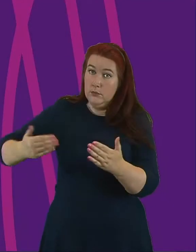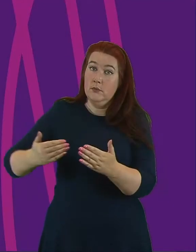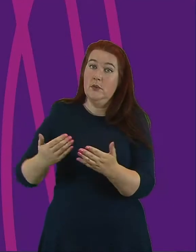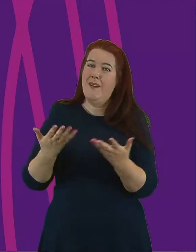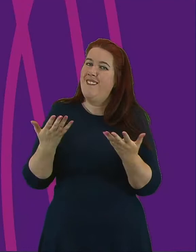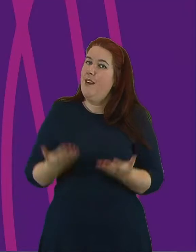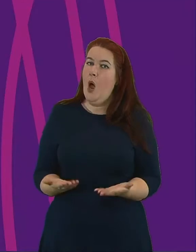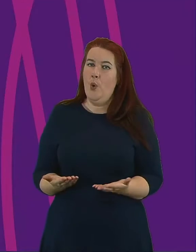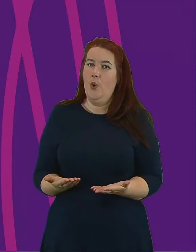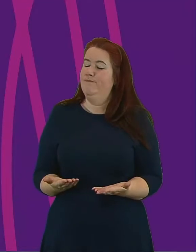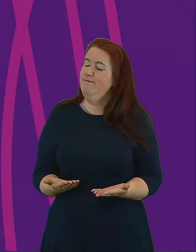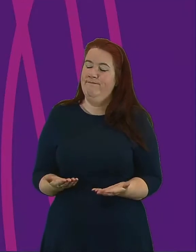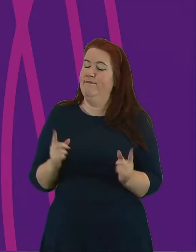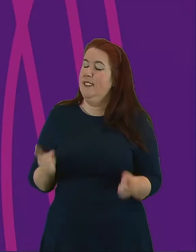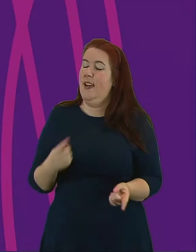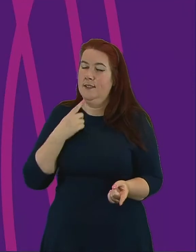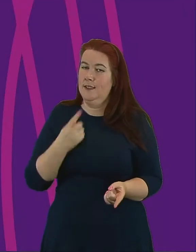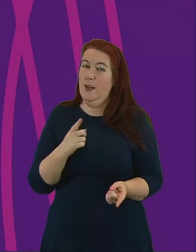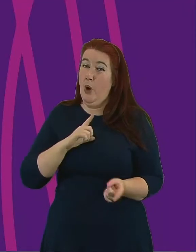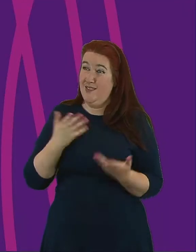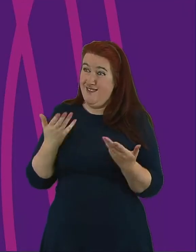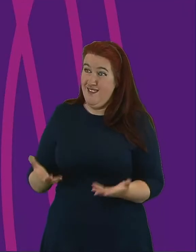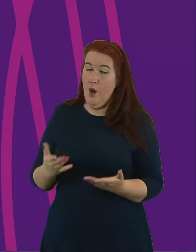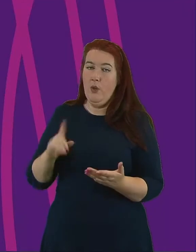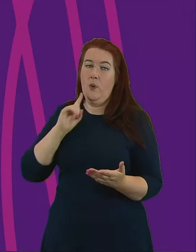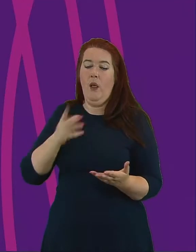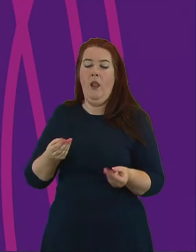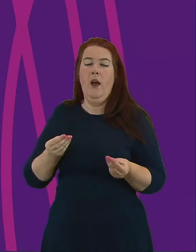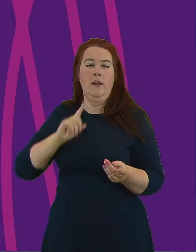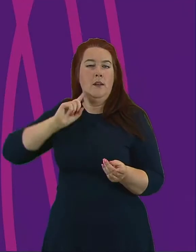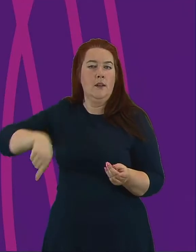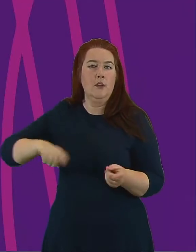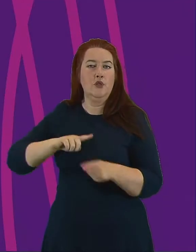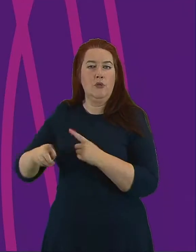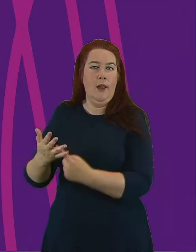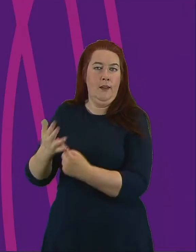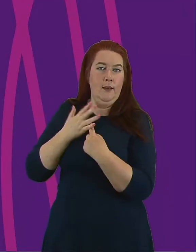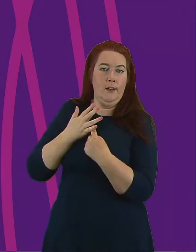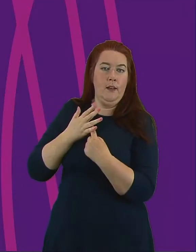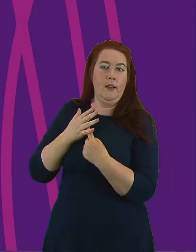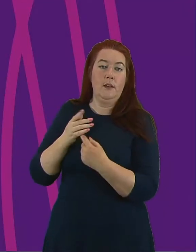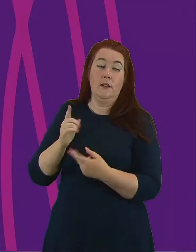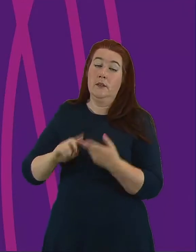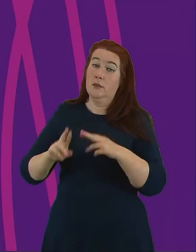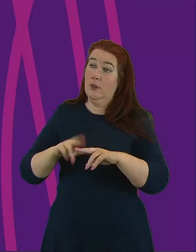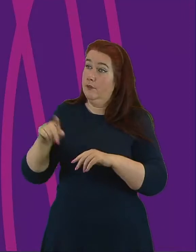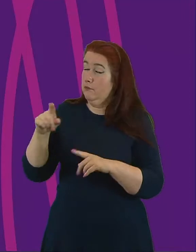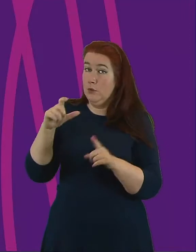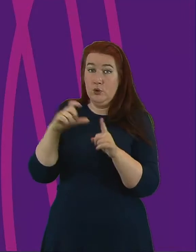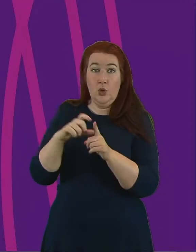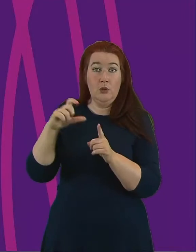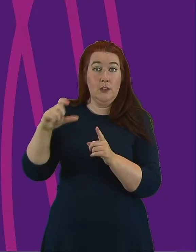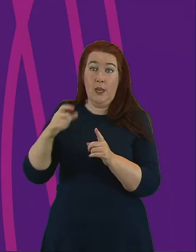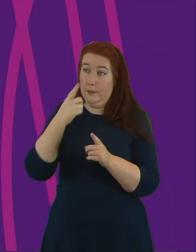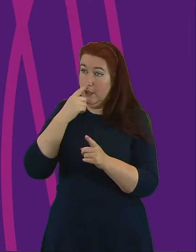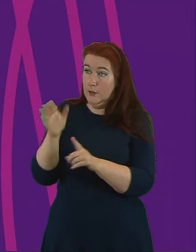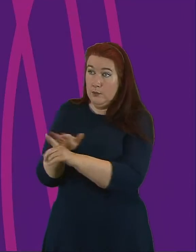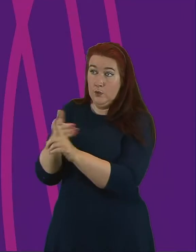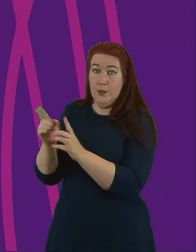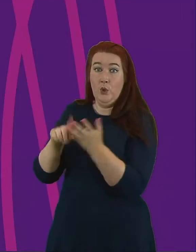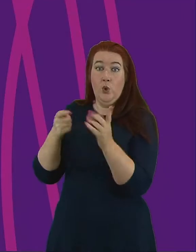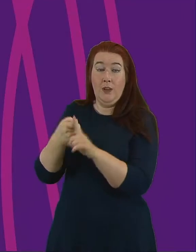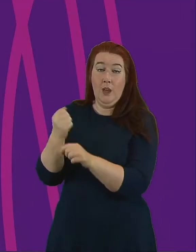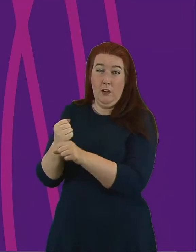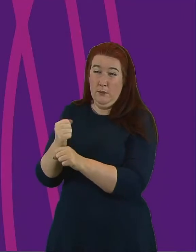say that, because what they will now do is try and ignore that and impose this. So if Donald Cameron can persuade the UK government to withdraw this